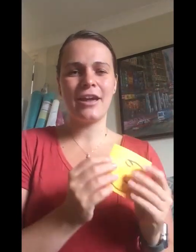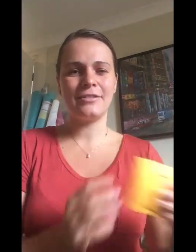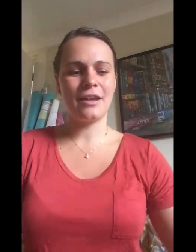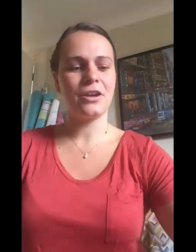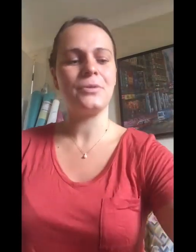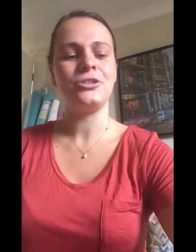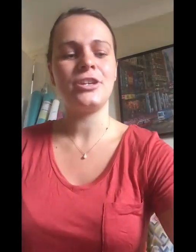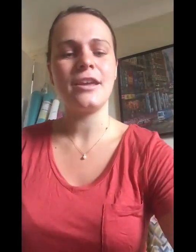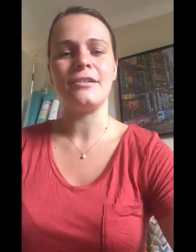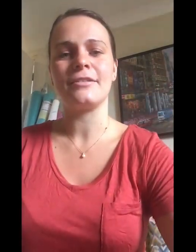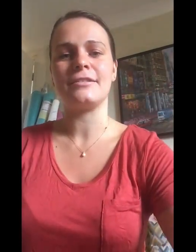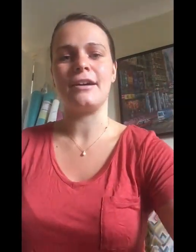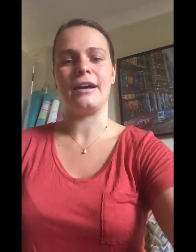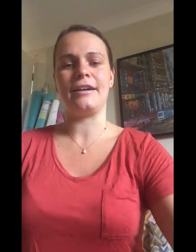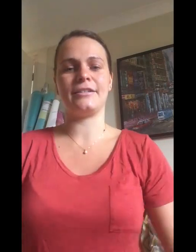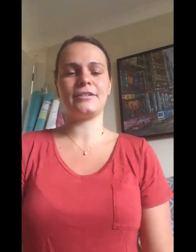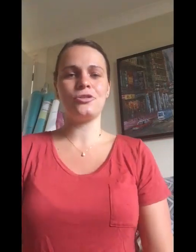reckons they know what G looks like?